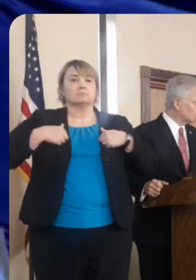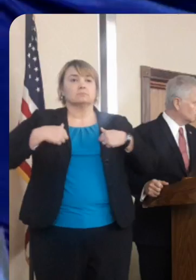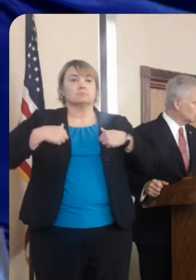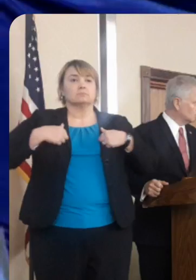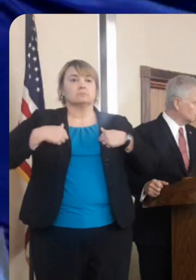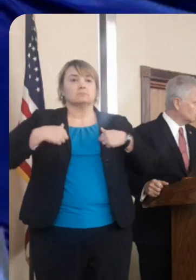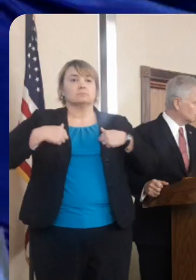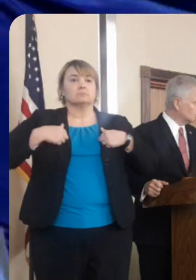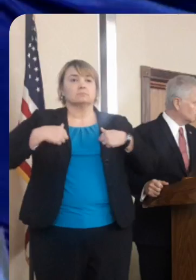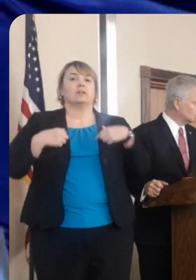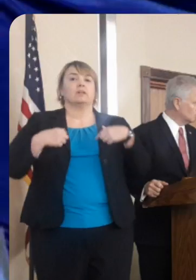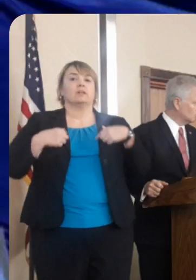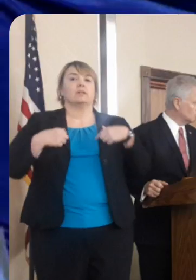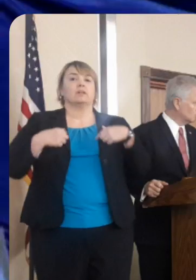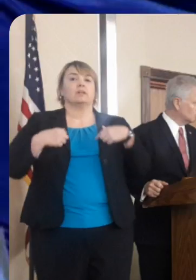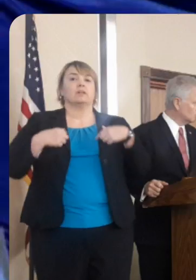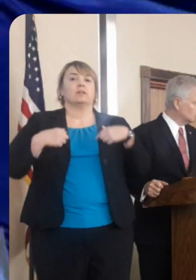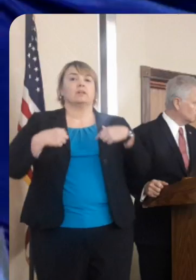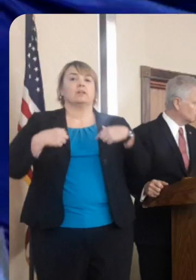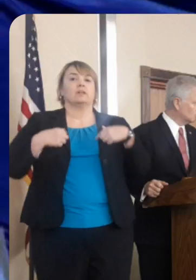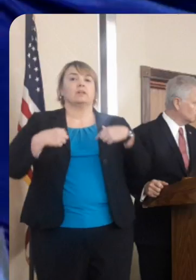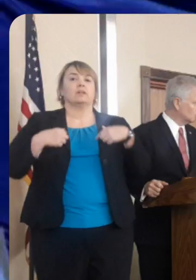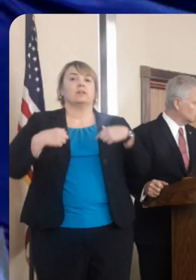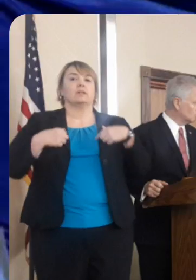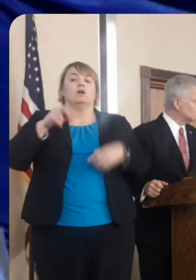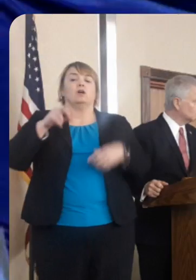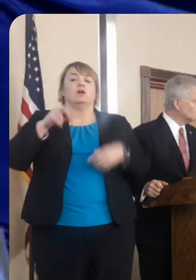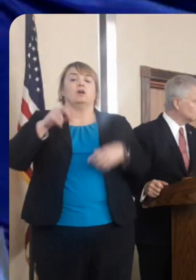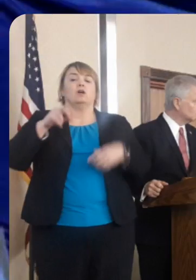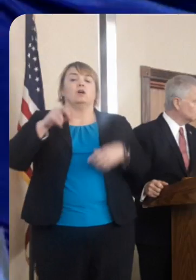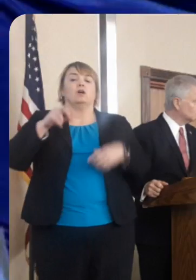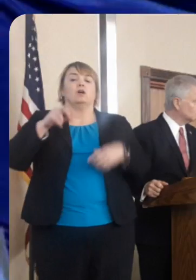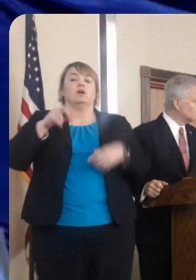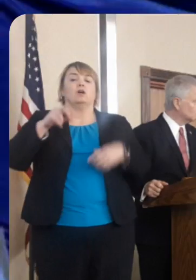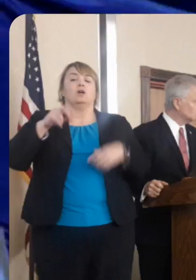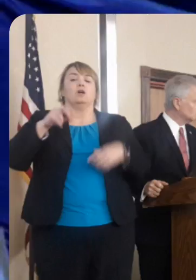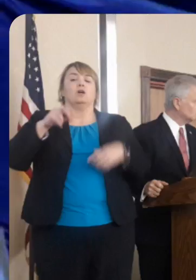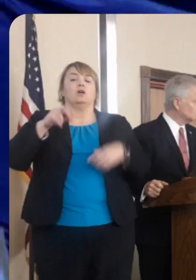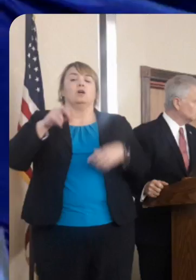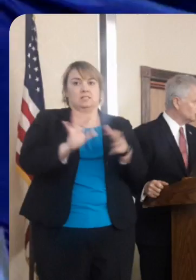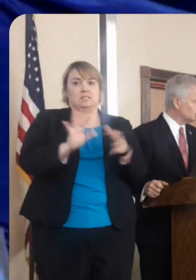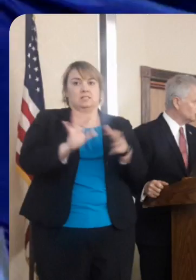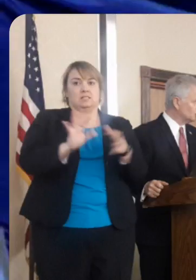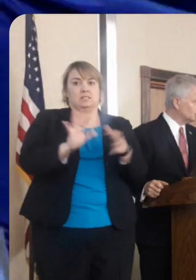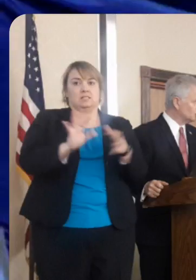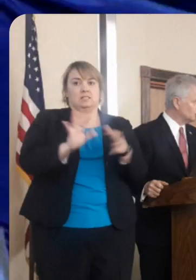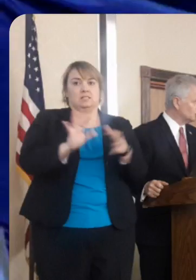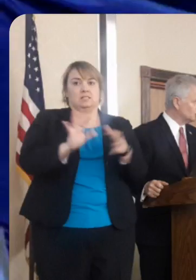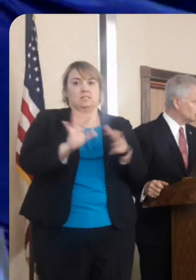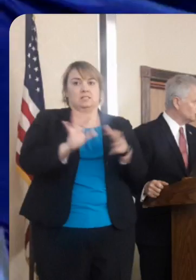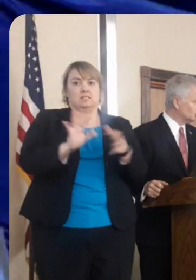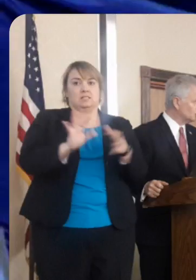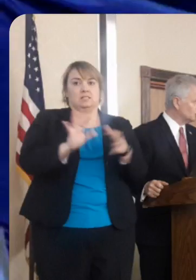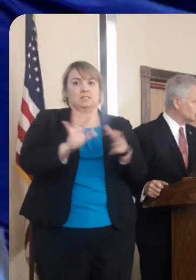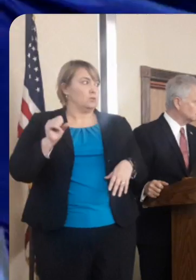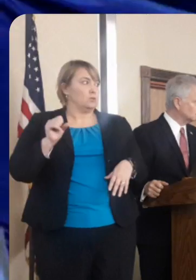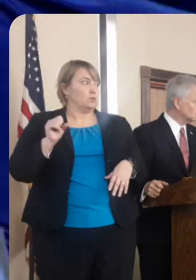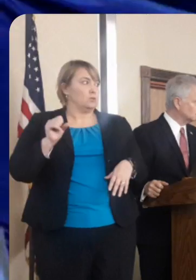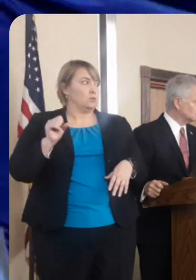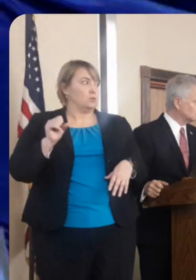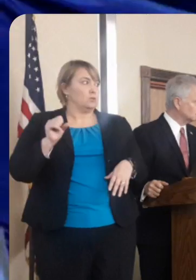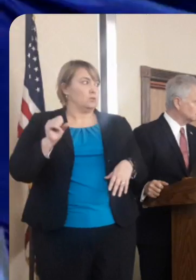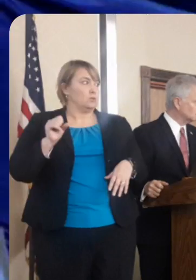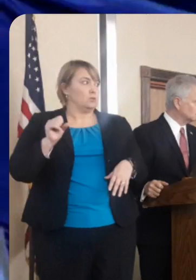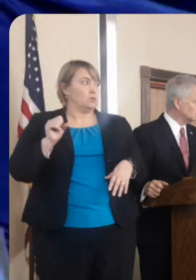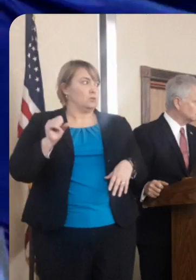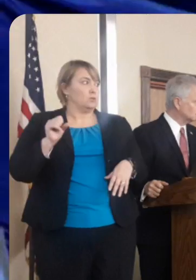the strikes. So, So your amendment would be to unstrike. I did not make an amendment, sir. I spoke against what you